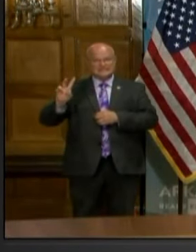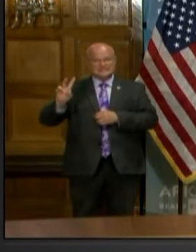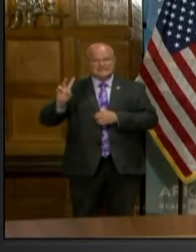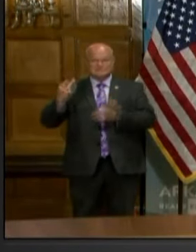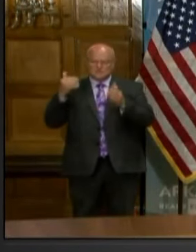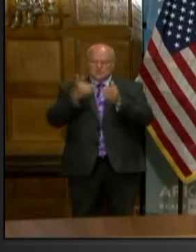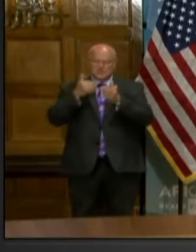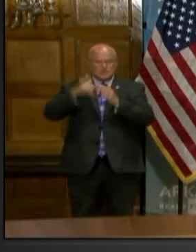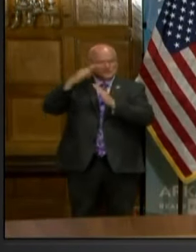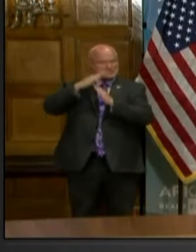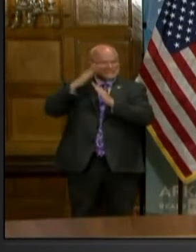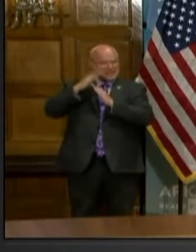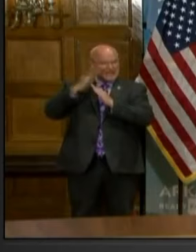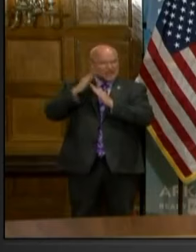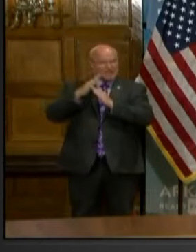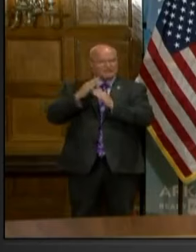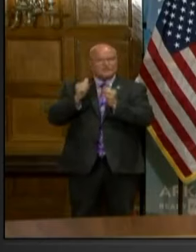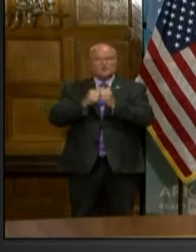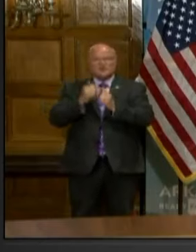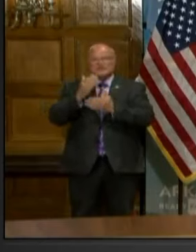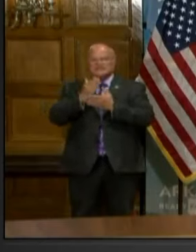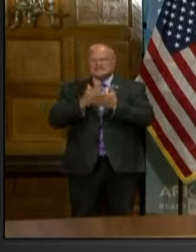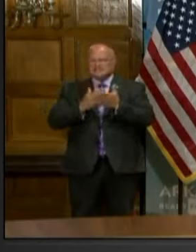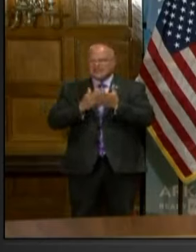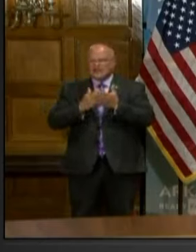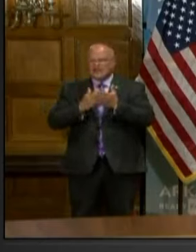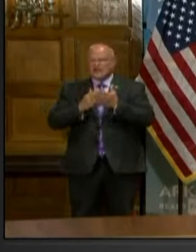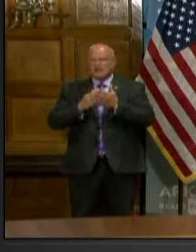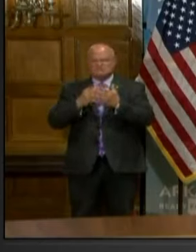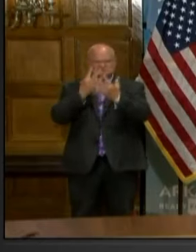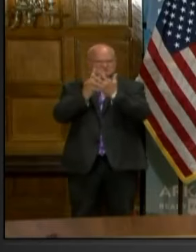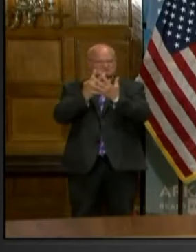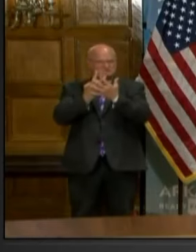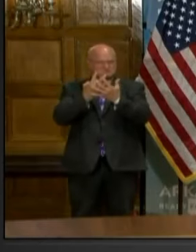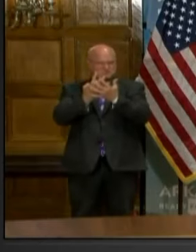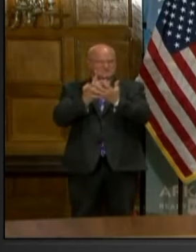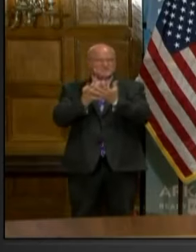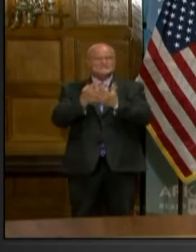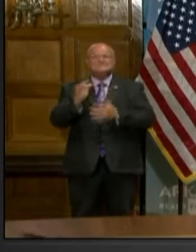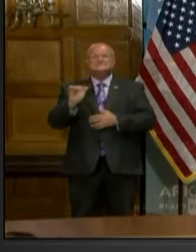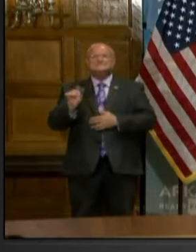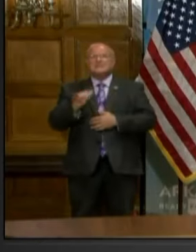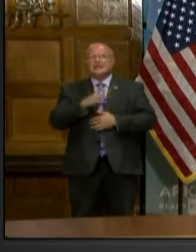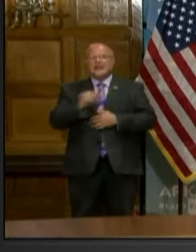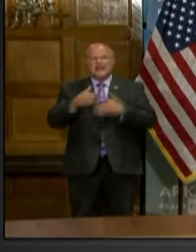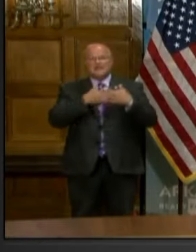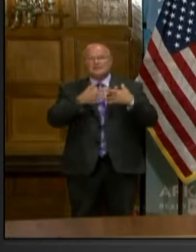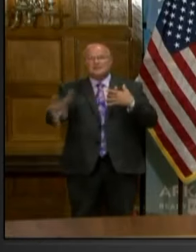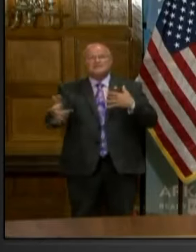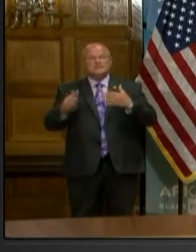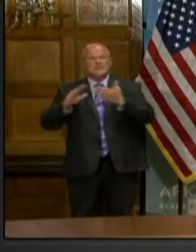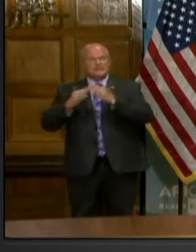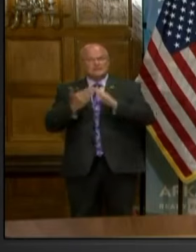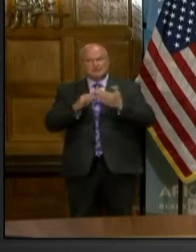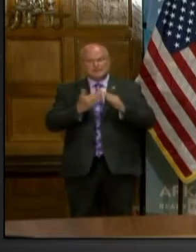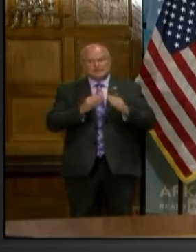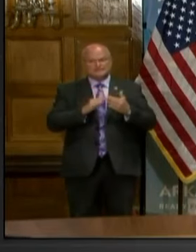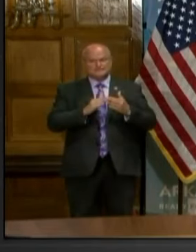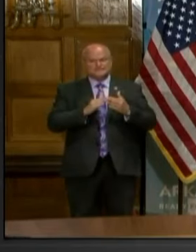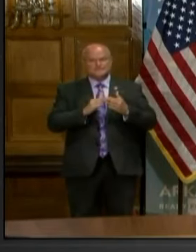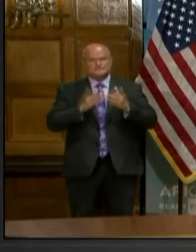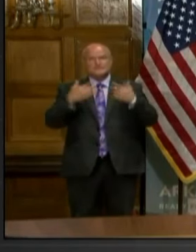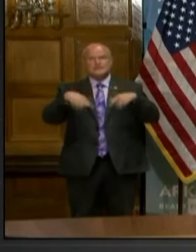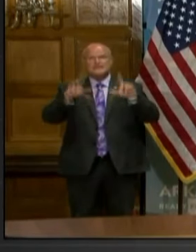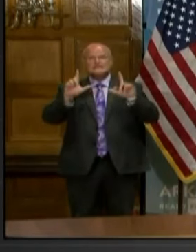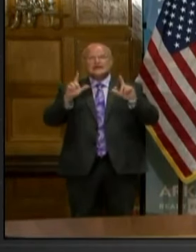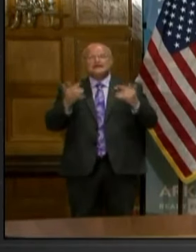ranks close to the top, with some being in correctional institutions and the rest being community. You go to